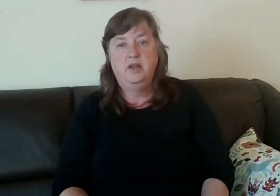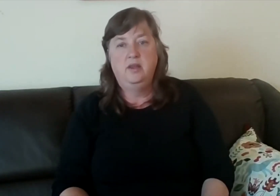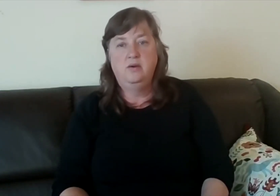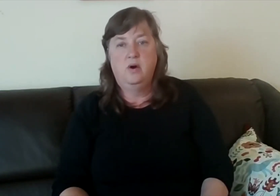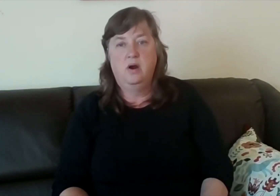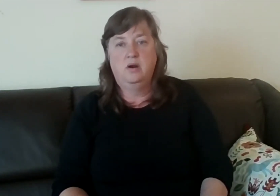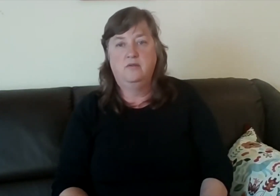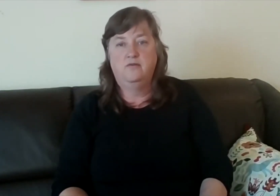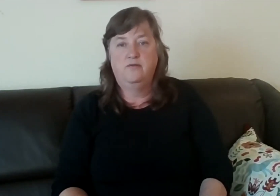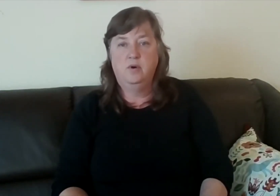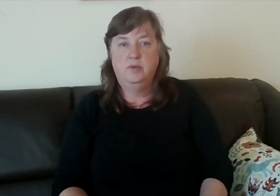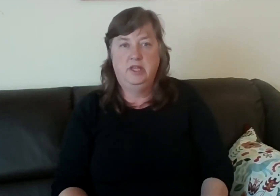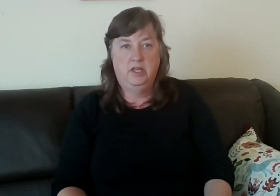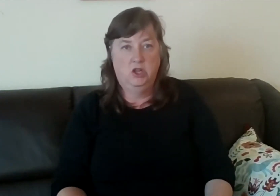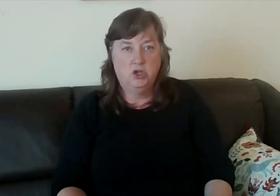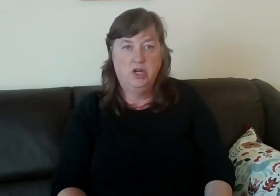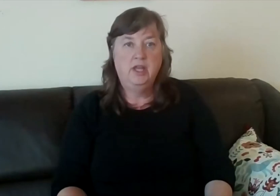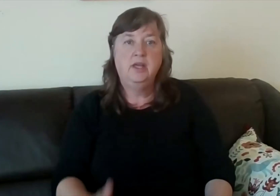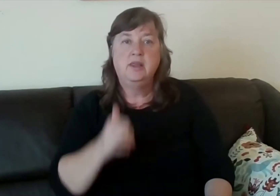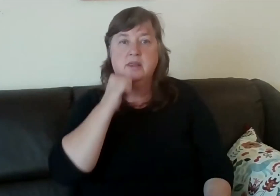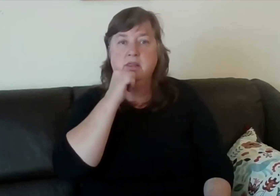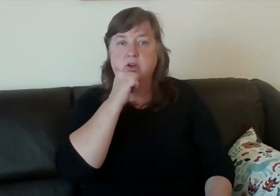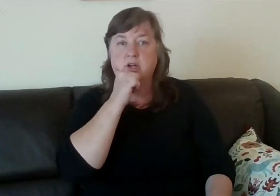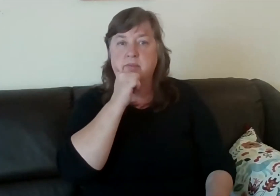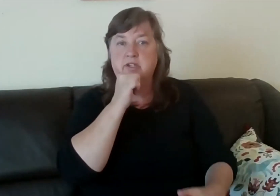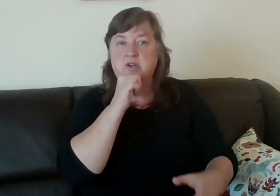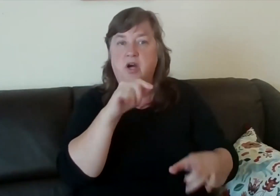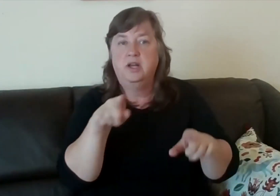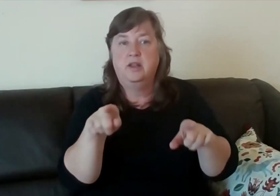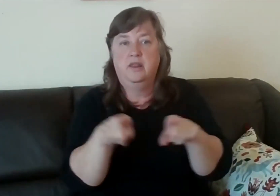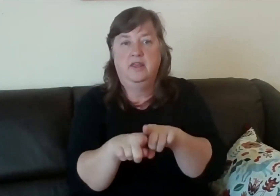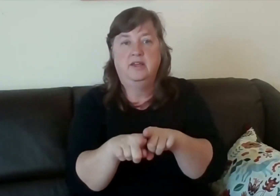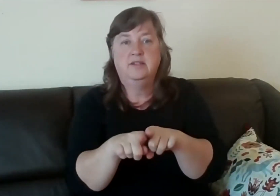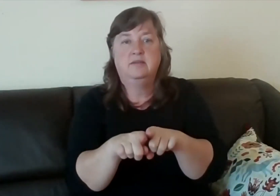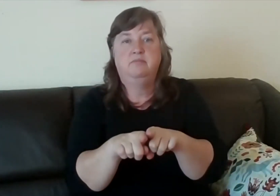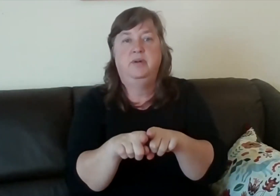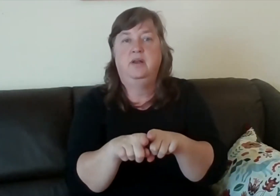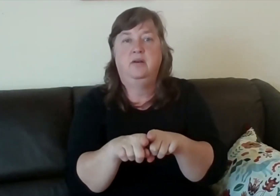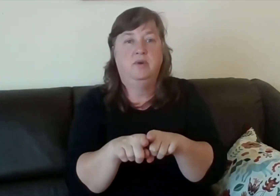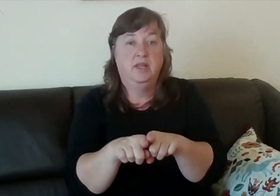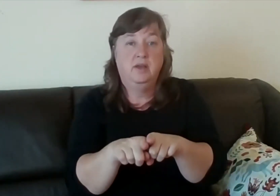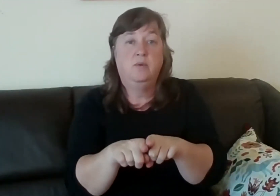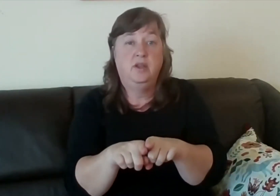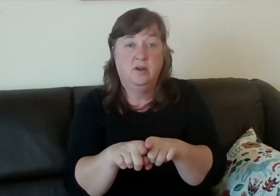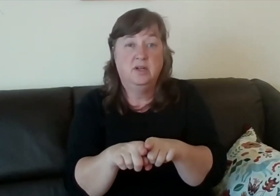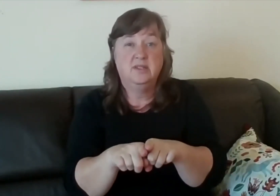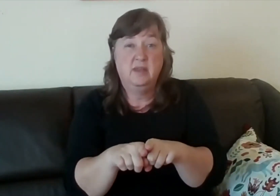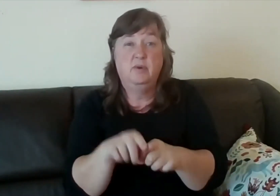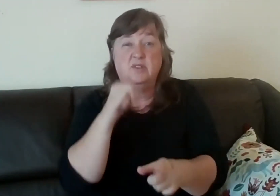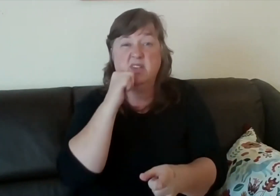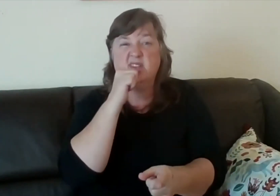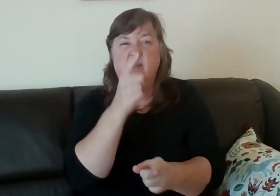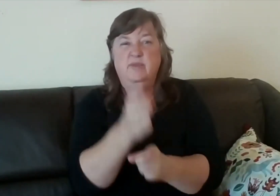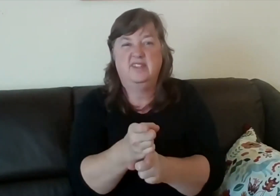you are formally learning, you're going to be taught this, but really what you're going to see most of the time is